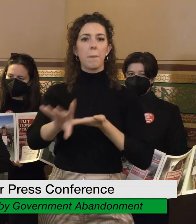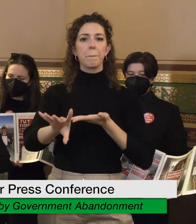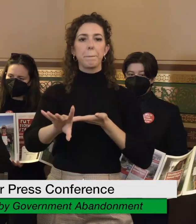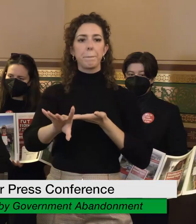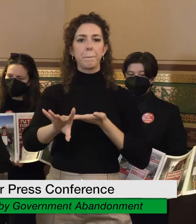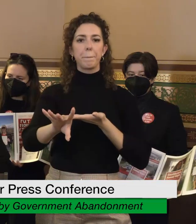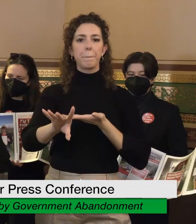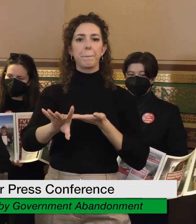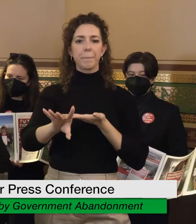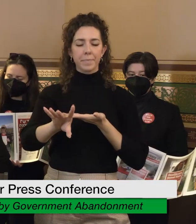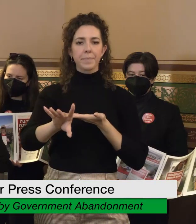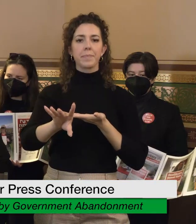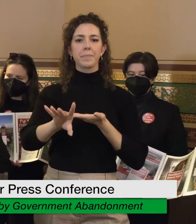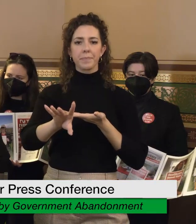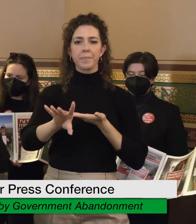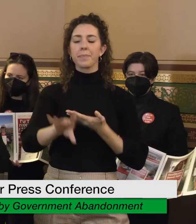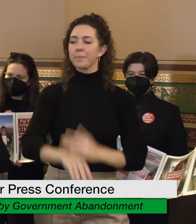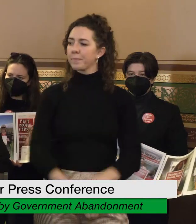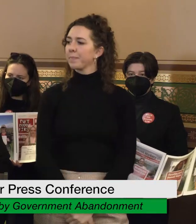out.